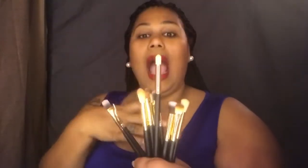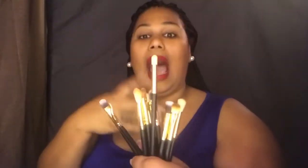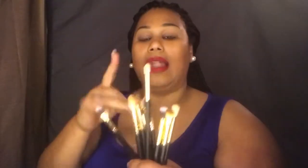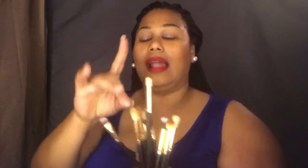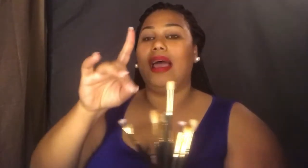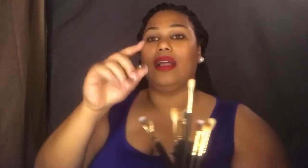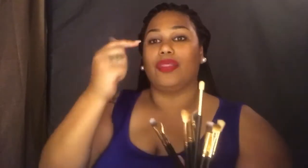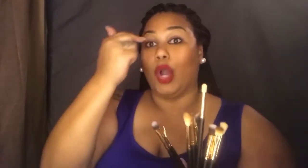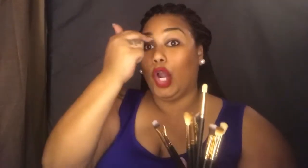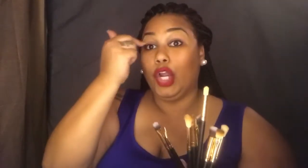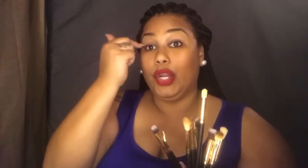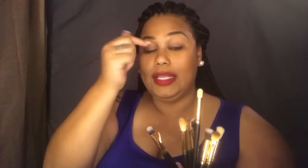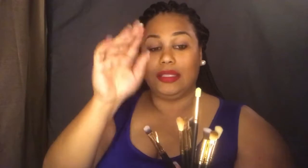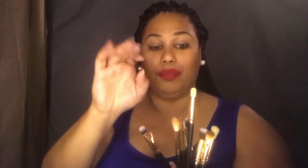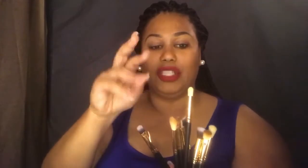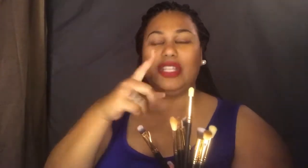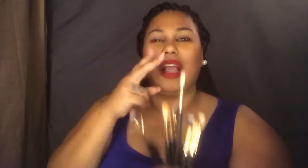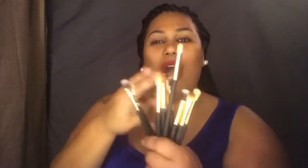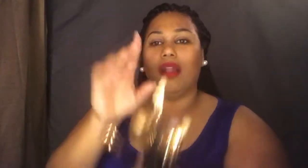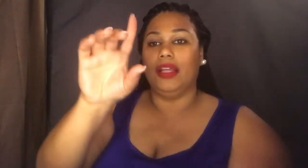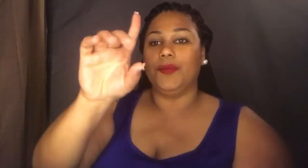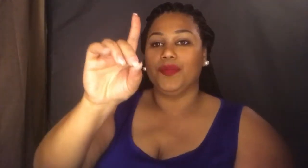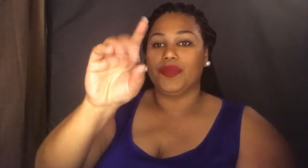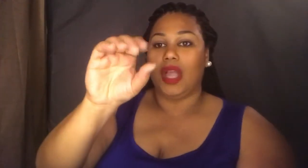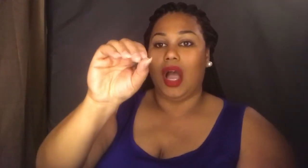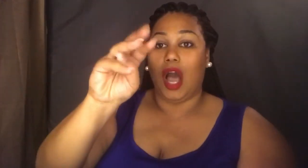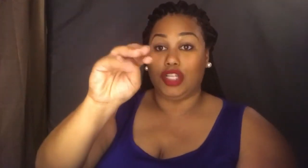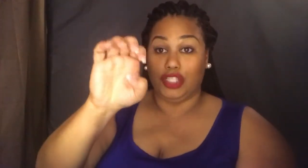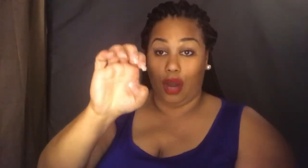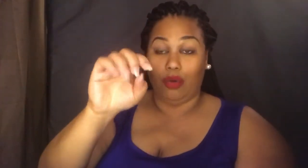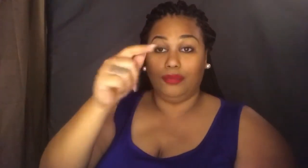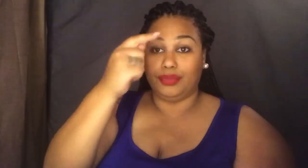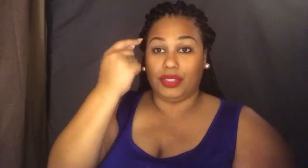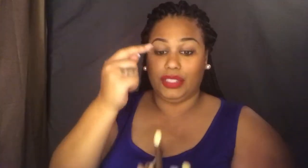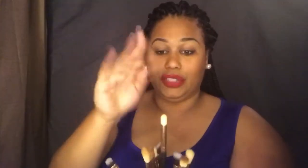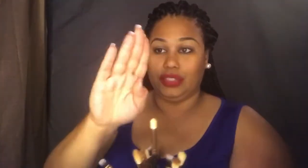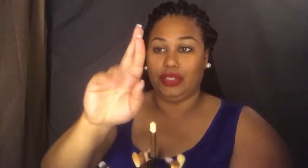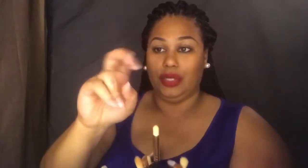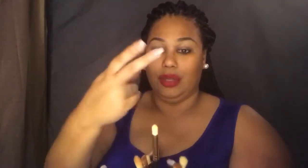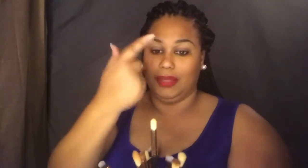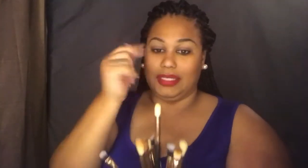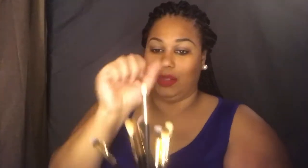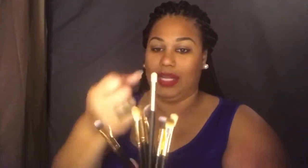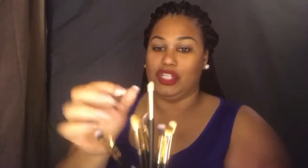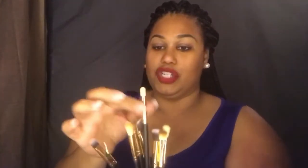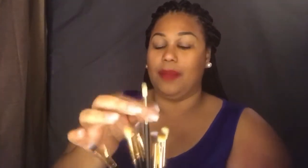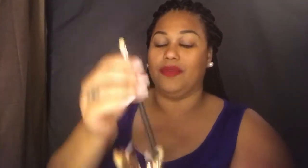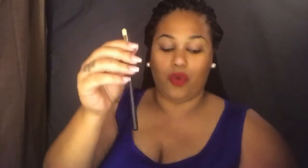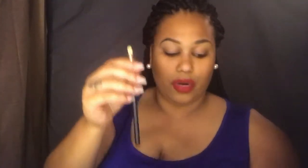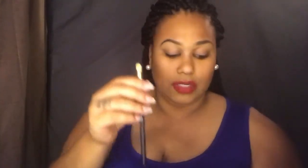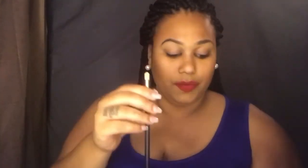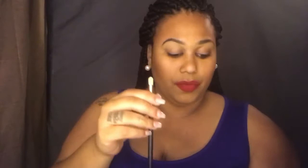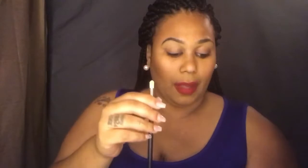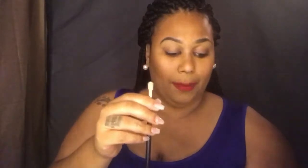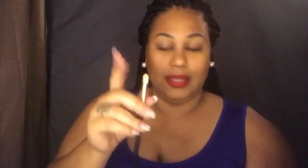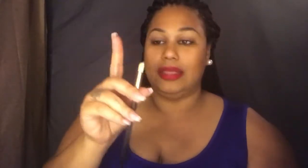I like the crease brush. They call it a dome brush because of the way it's shaped, of course. But